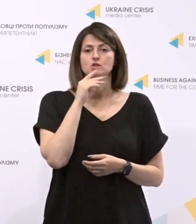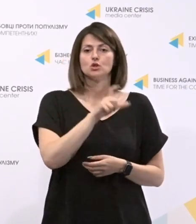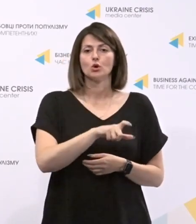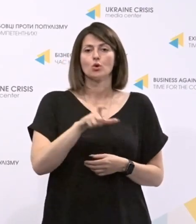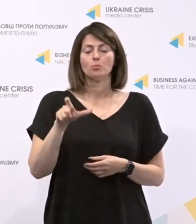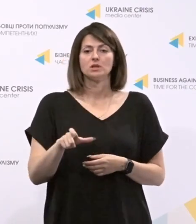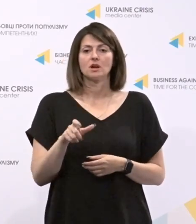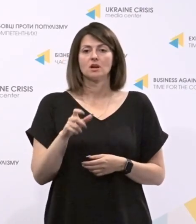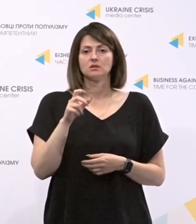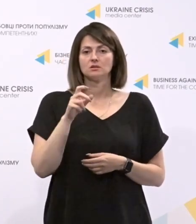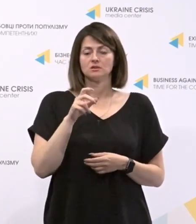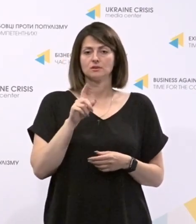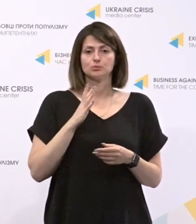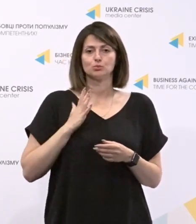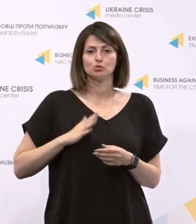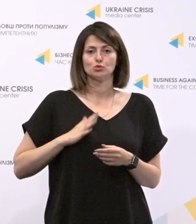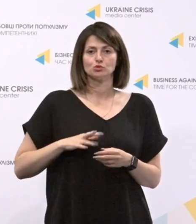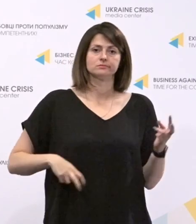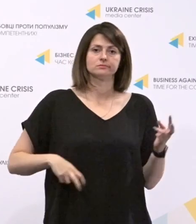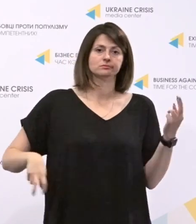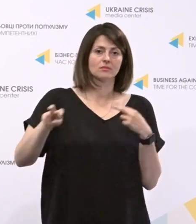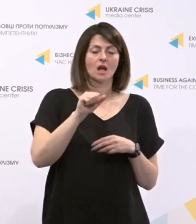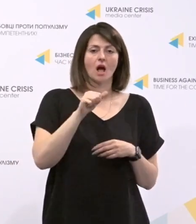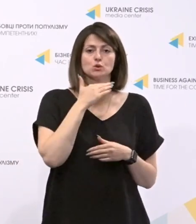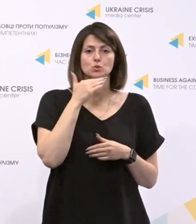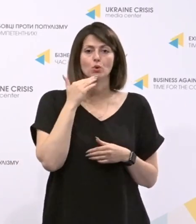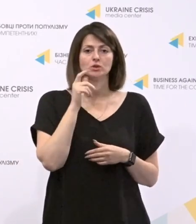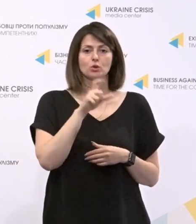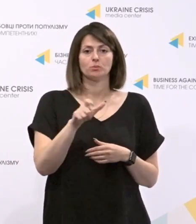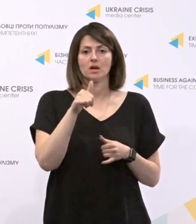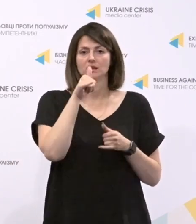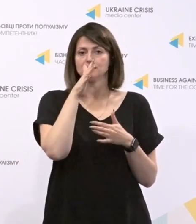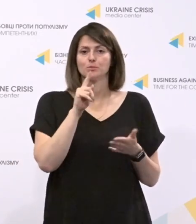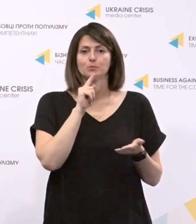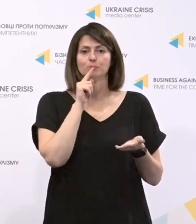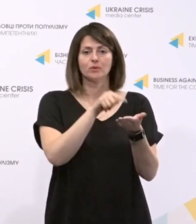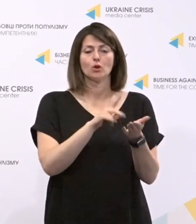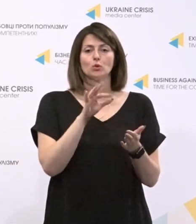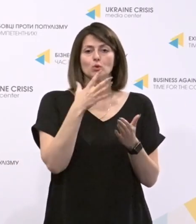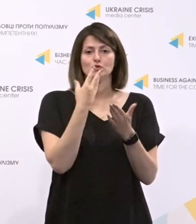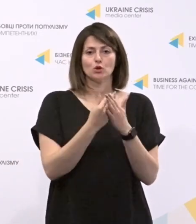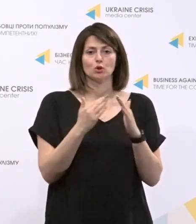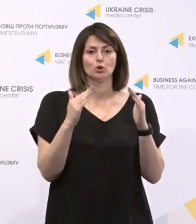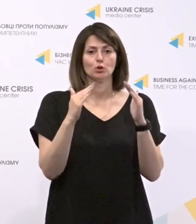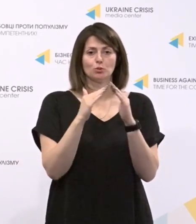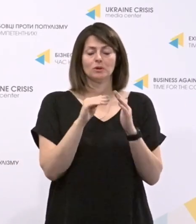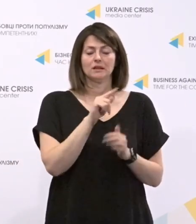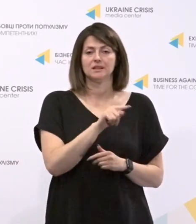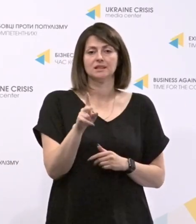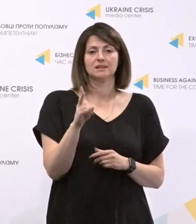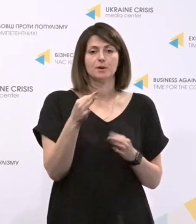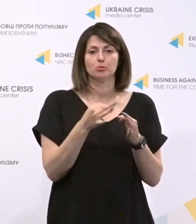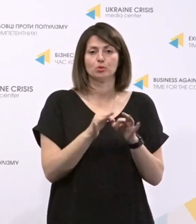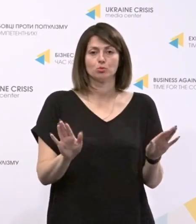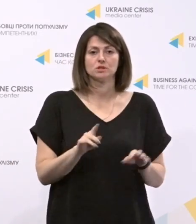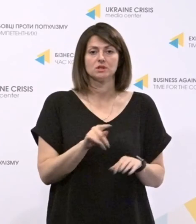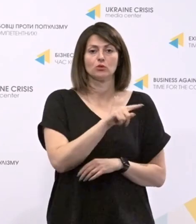the freedom of movement of Ukrainian citizens? Hundreds of people could not even